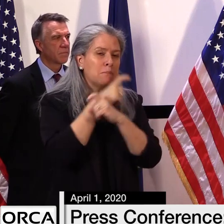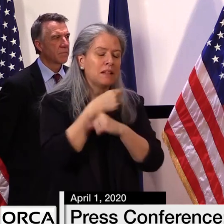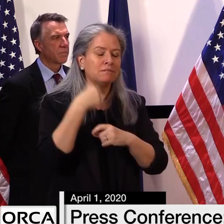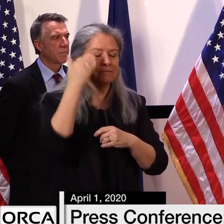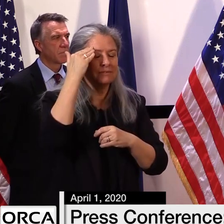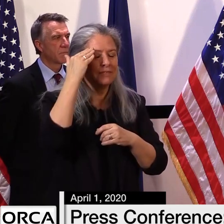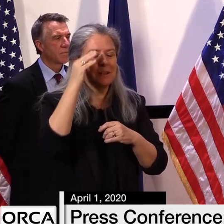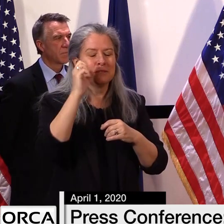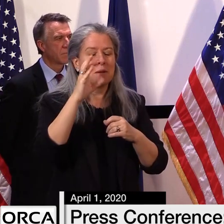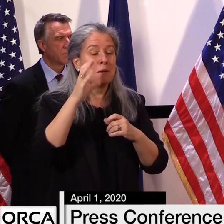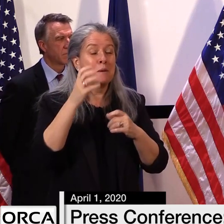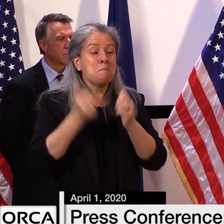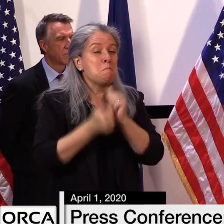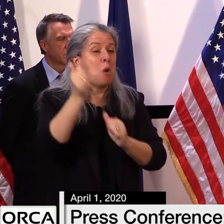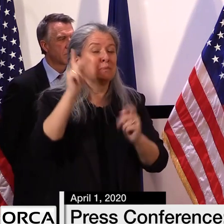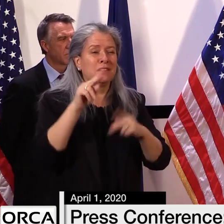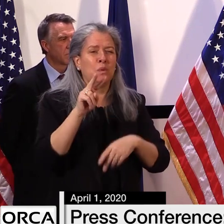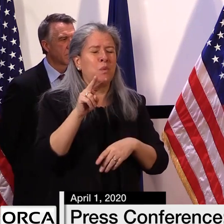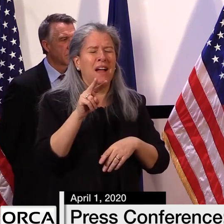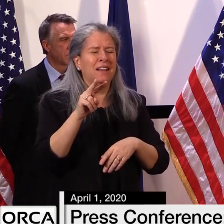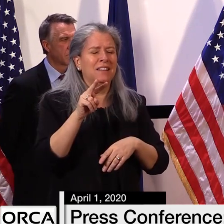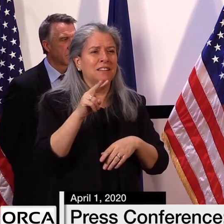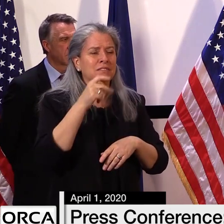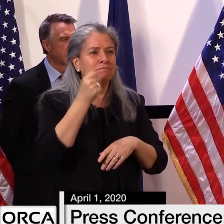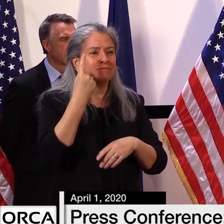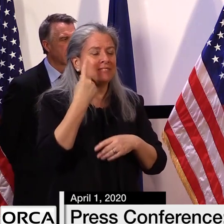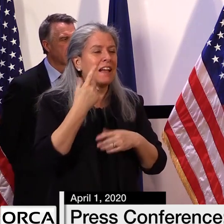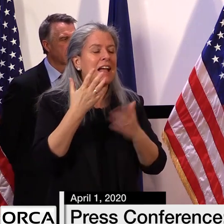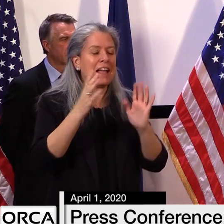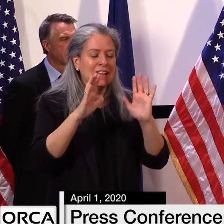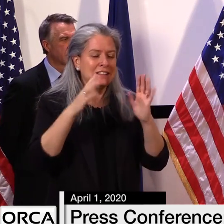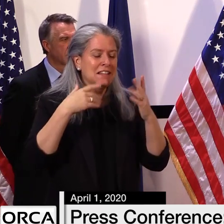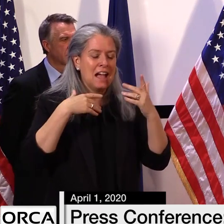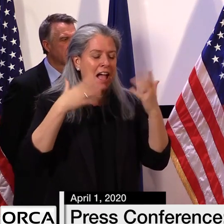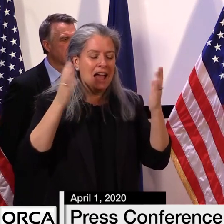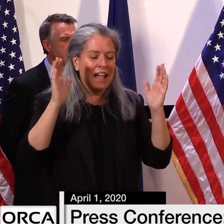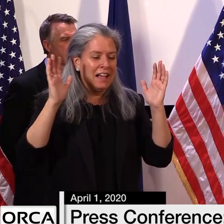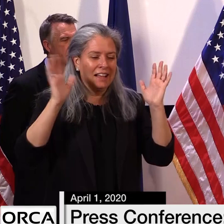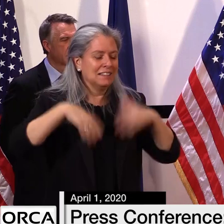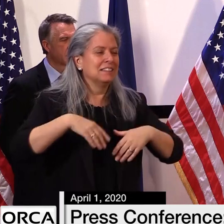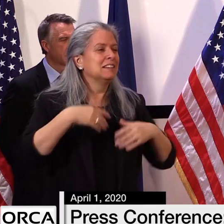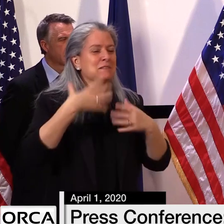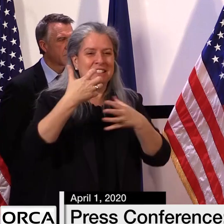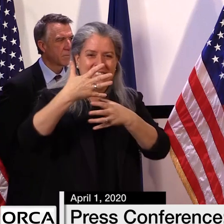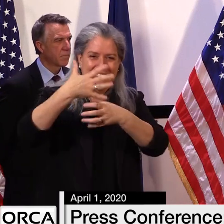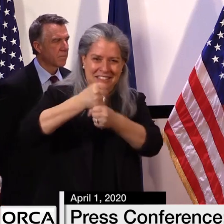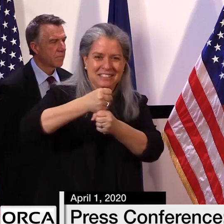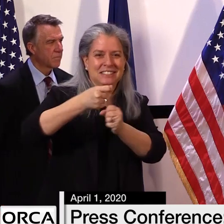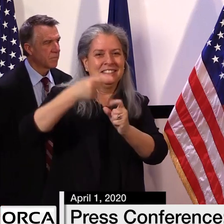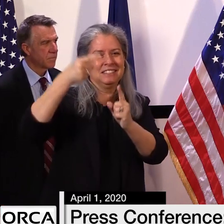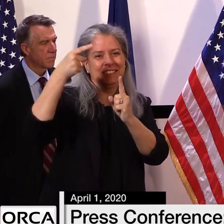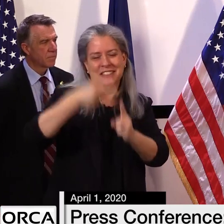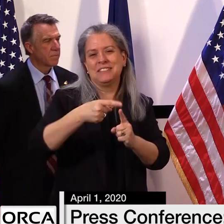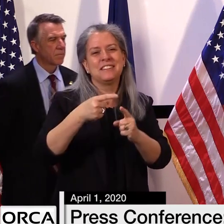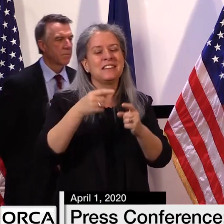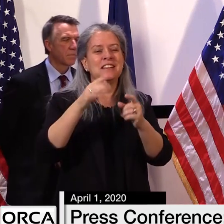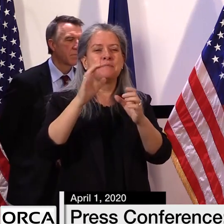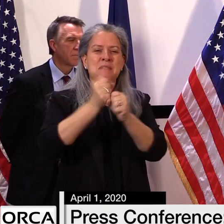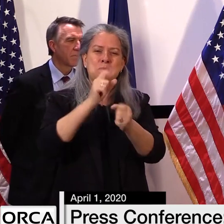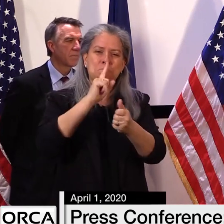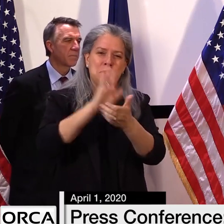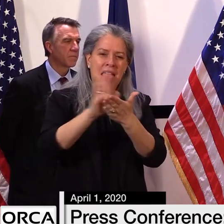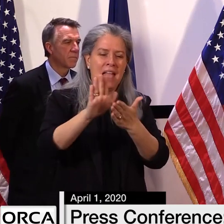to make it understandable for those people out there watching, I just want to speak to the general overview of what they can